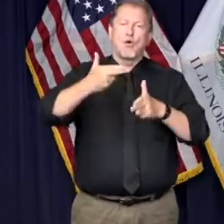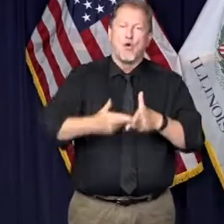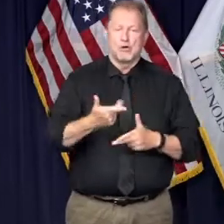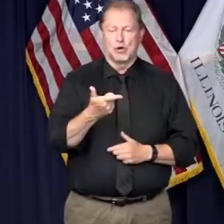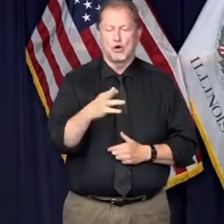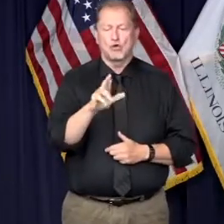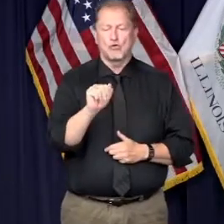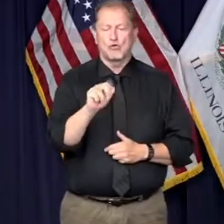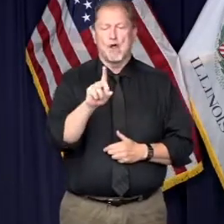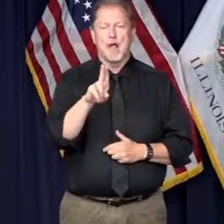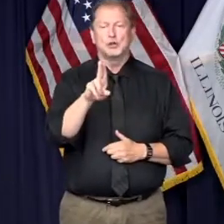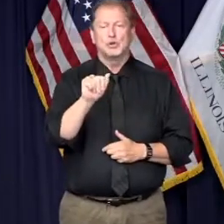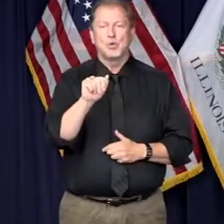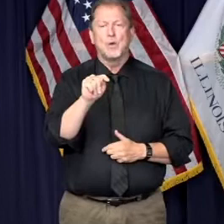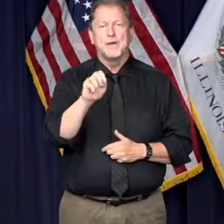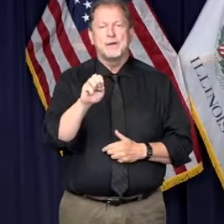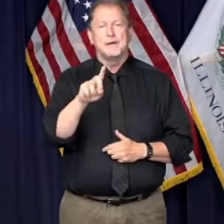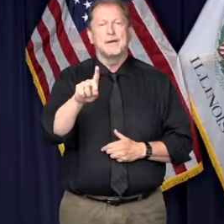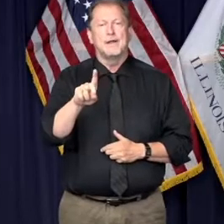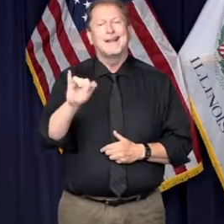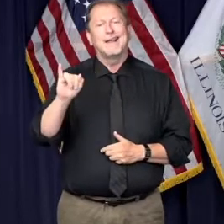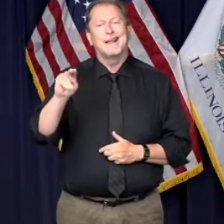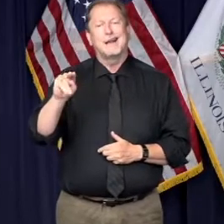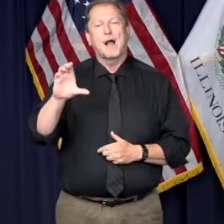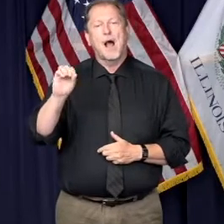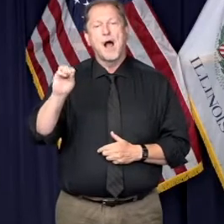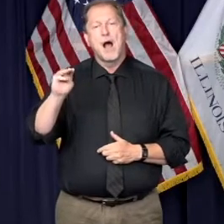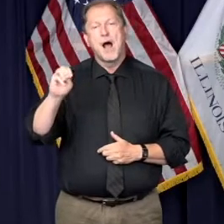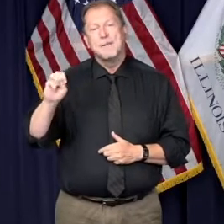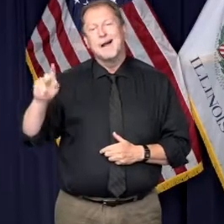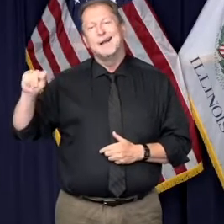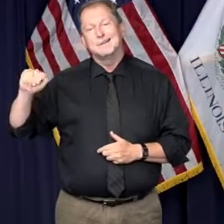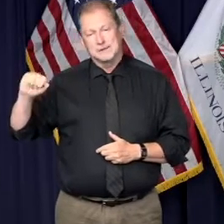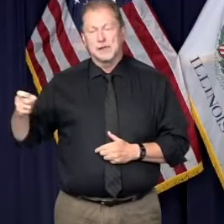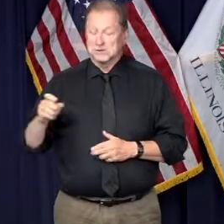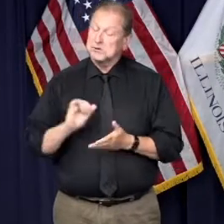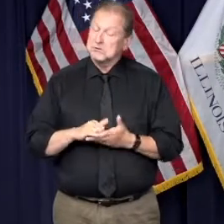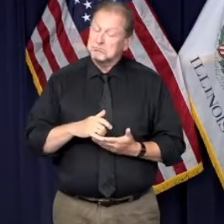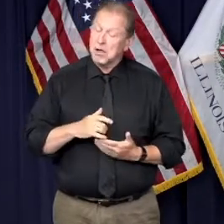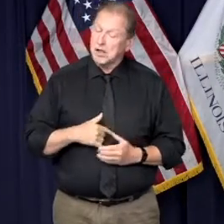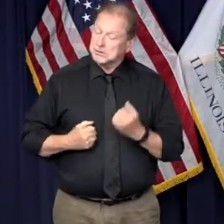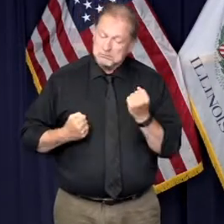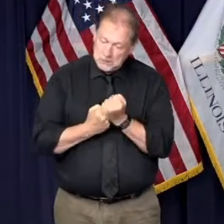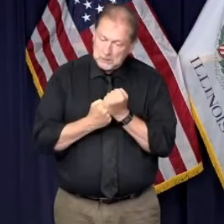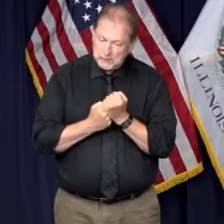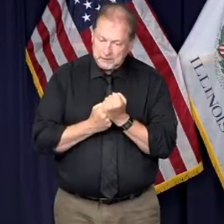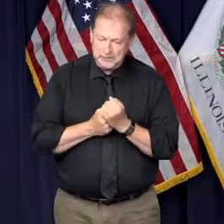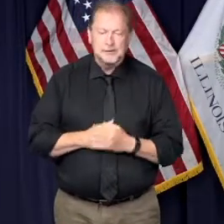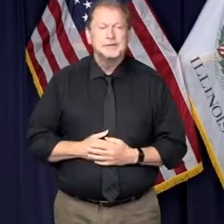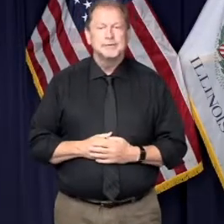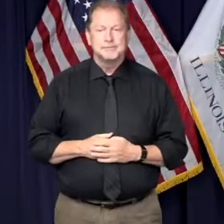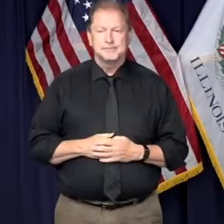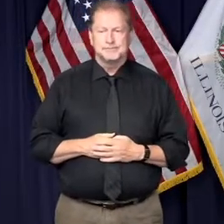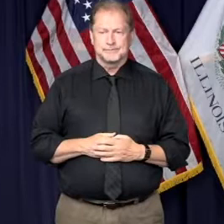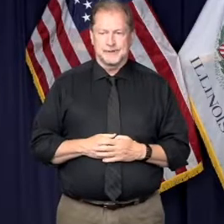it is doing well in general in people's minds, and I think why it'll succeed. But